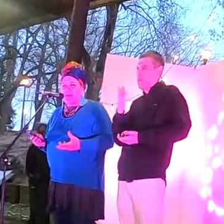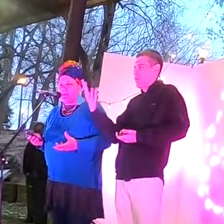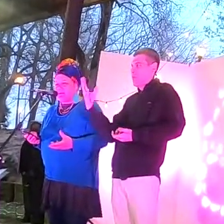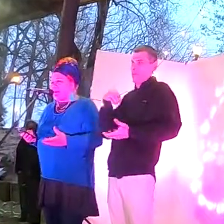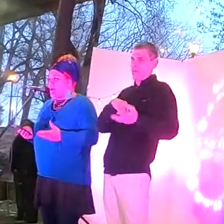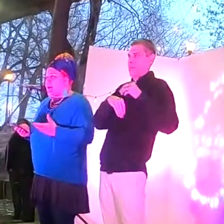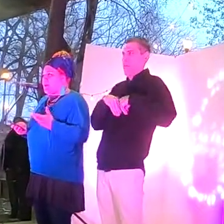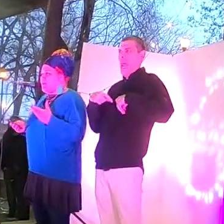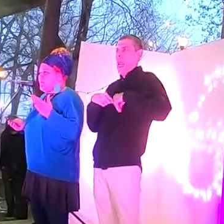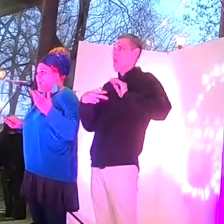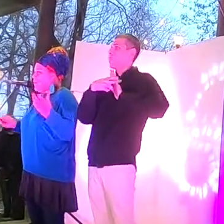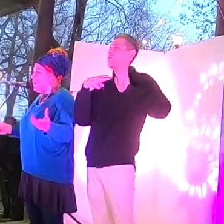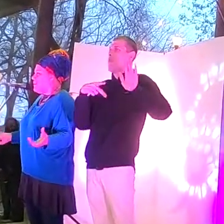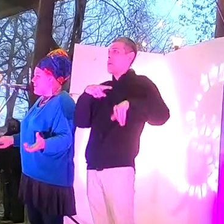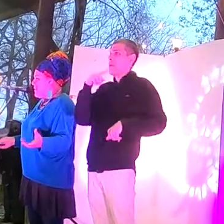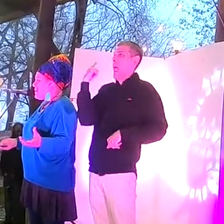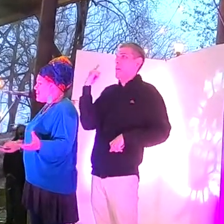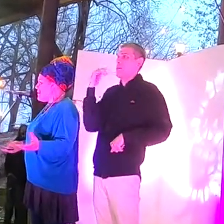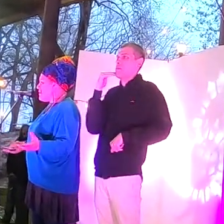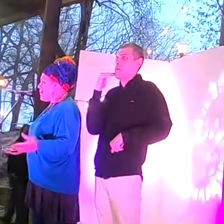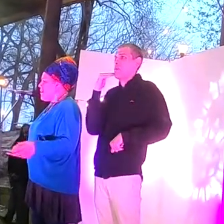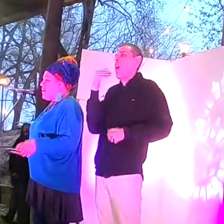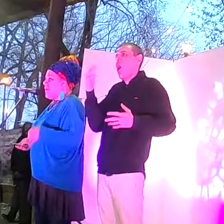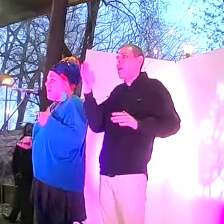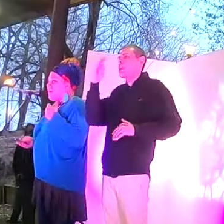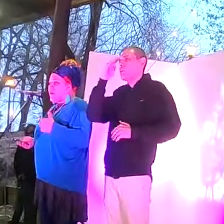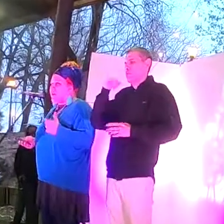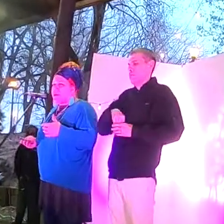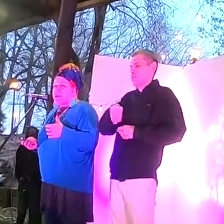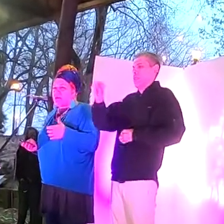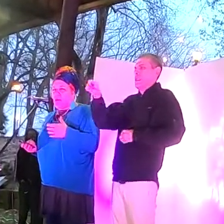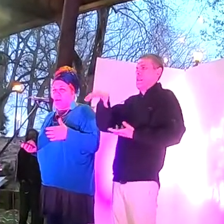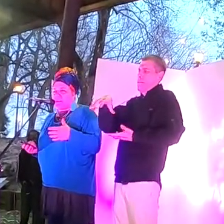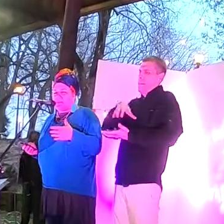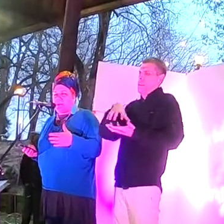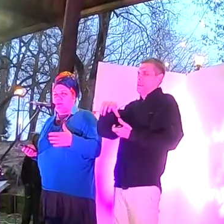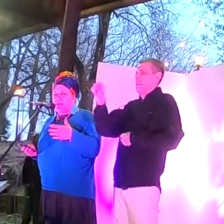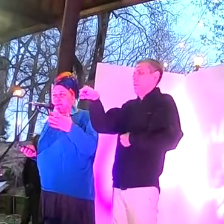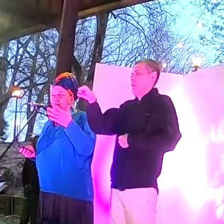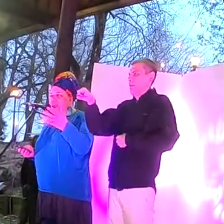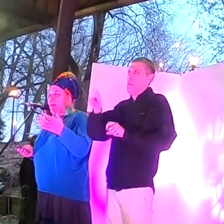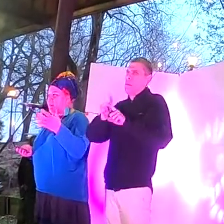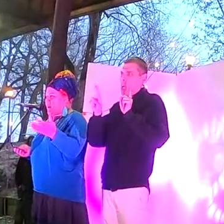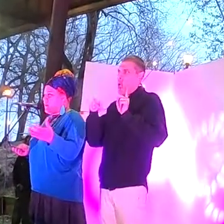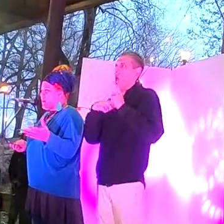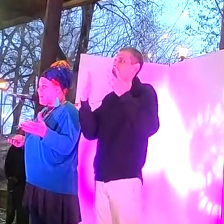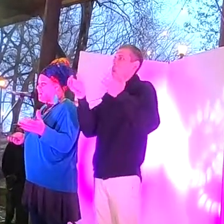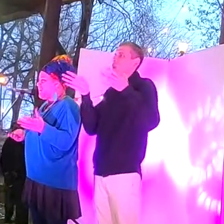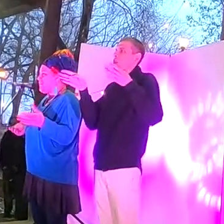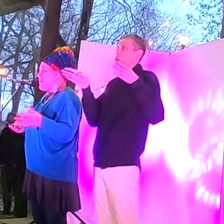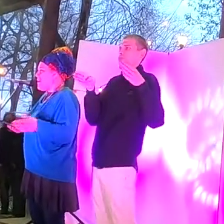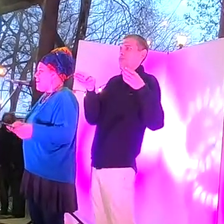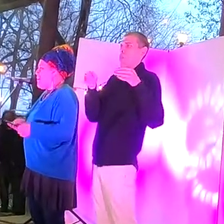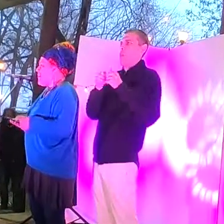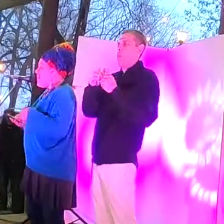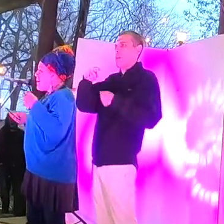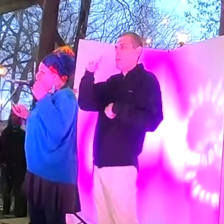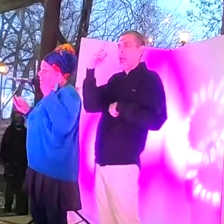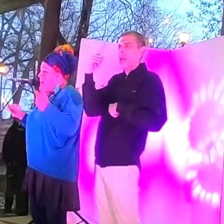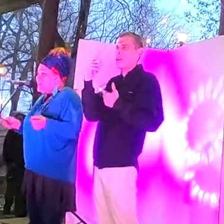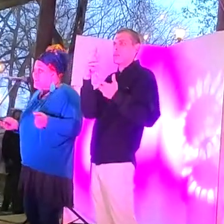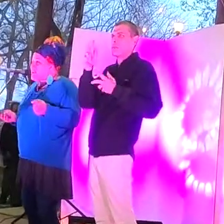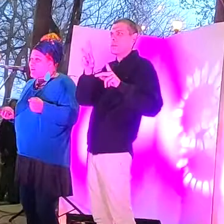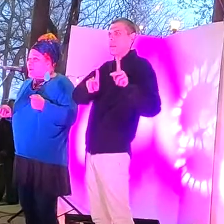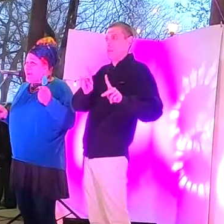Black. I knew I was mixed, but I very much wanted to be with my Black peers. But